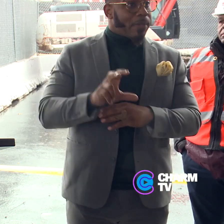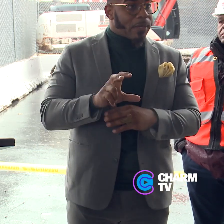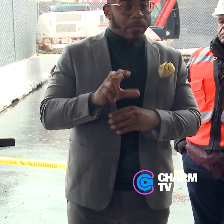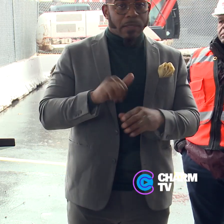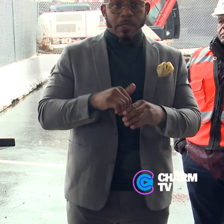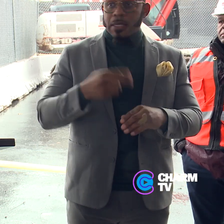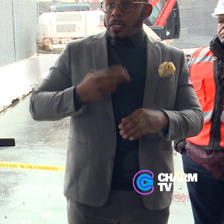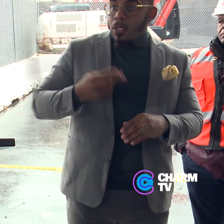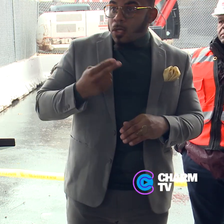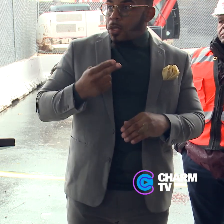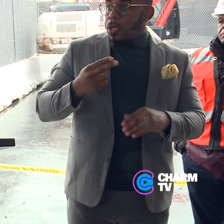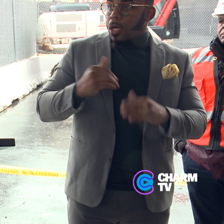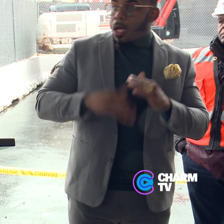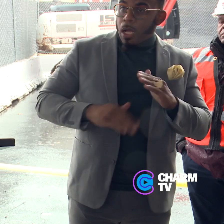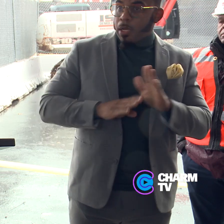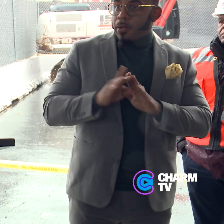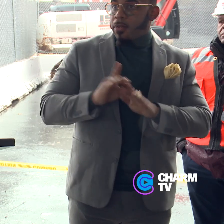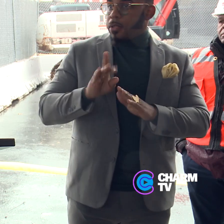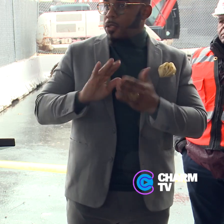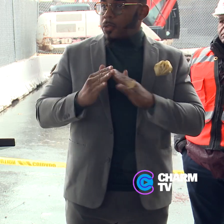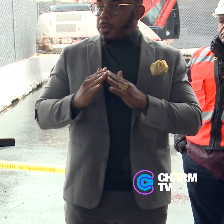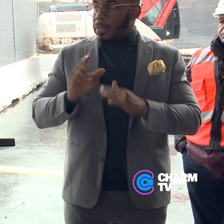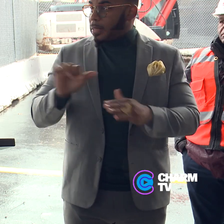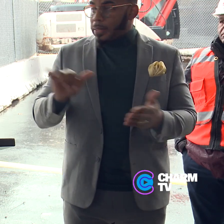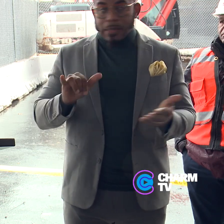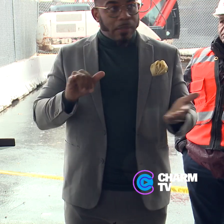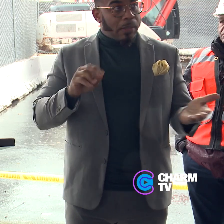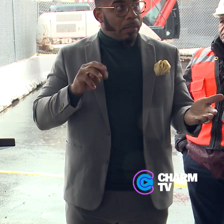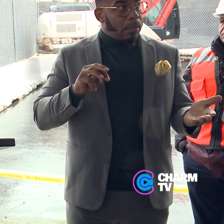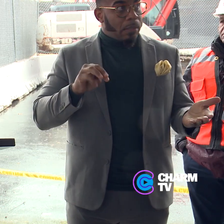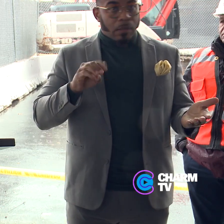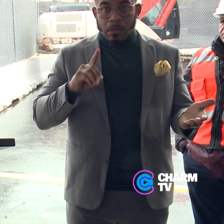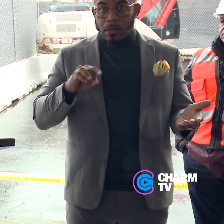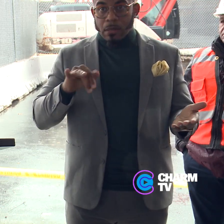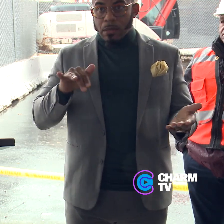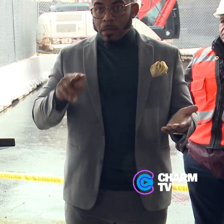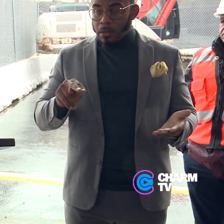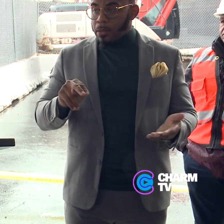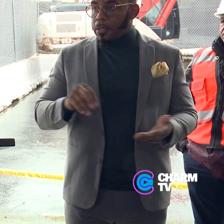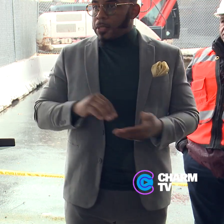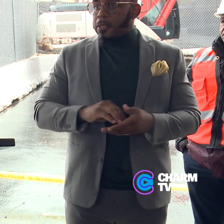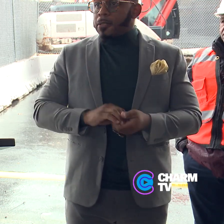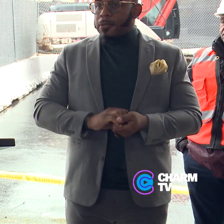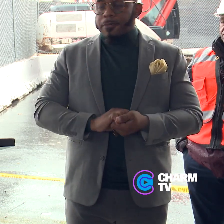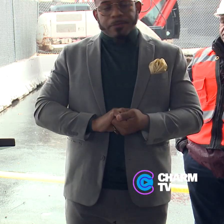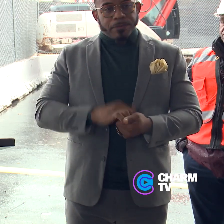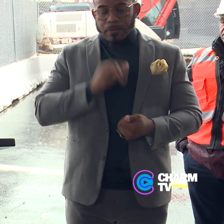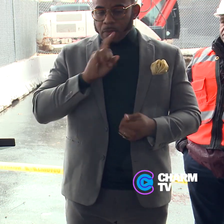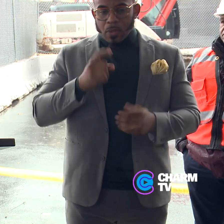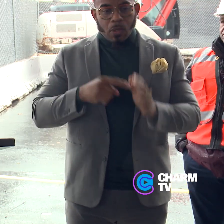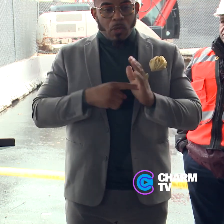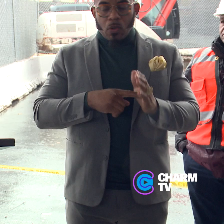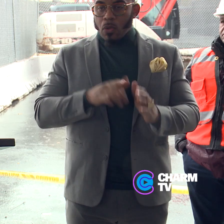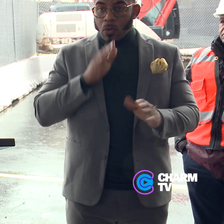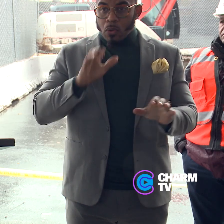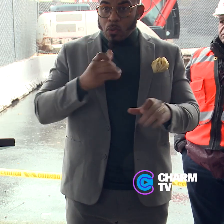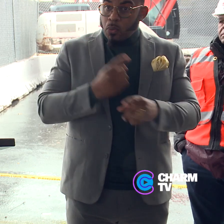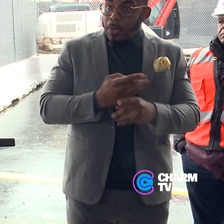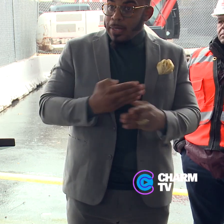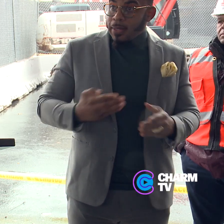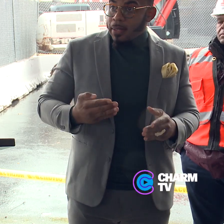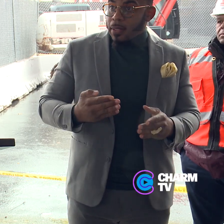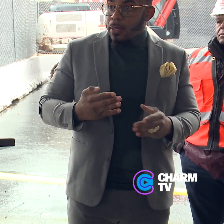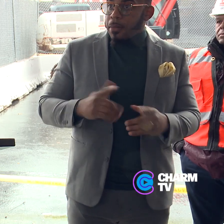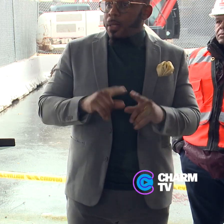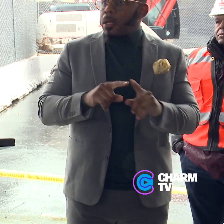in historically underdeveloped communities such as Mondawmin, it not only shows that you're going to do the right thing,